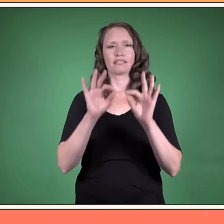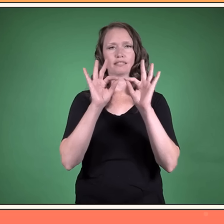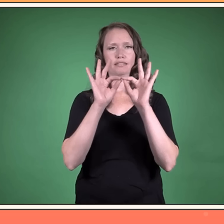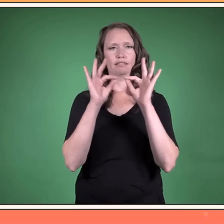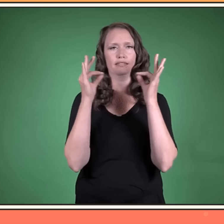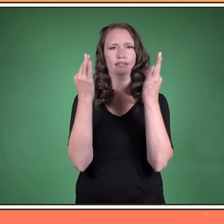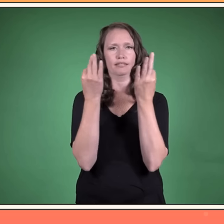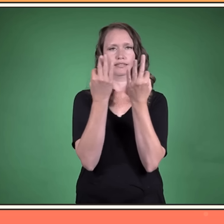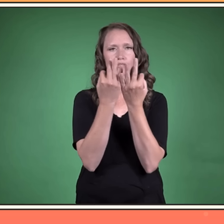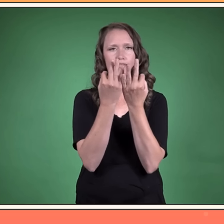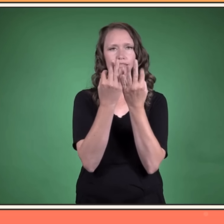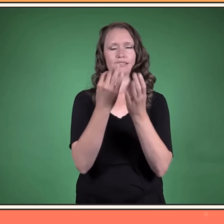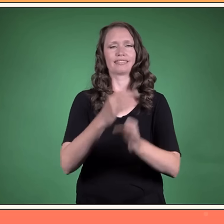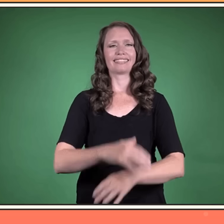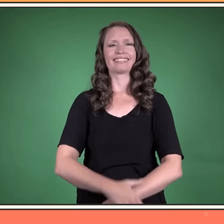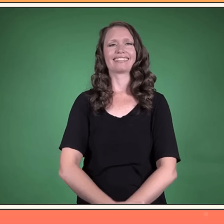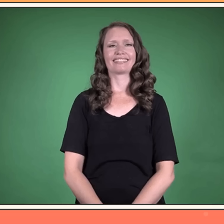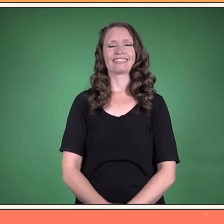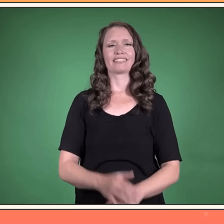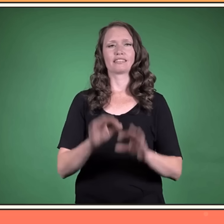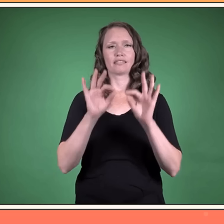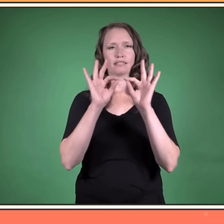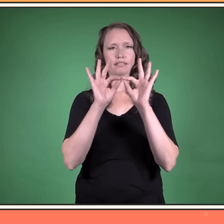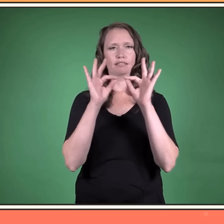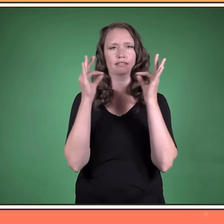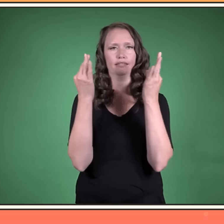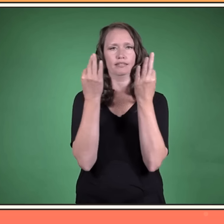The whole crew on the road trip.